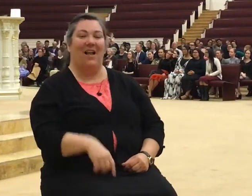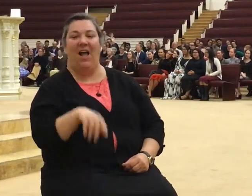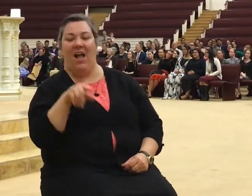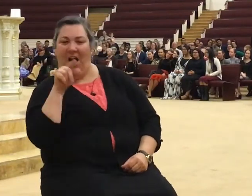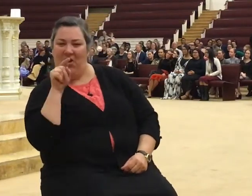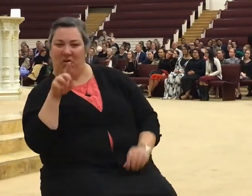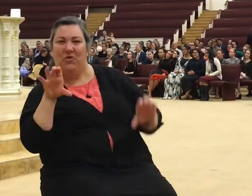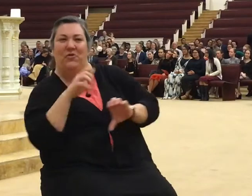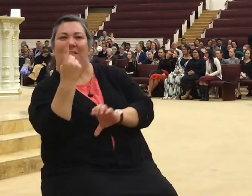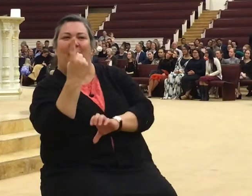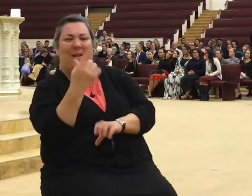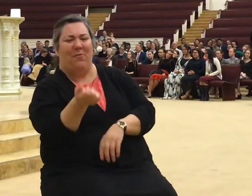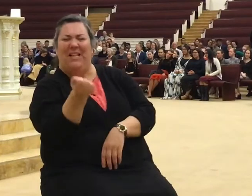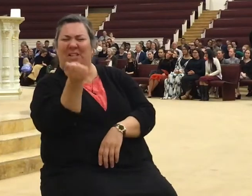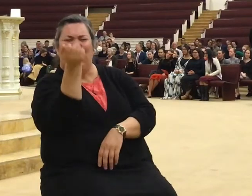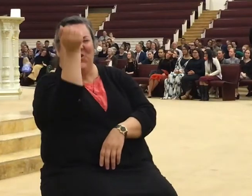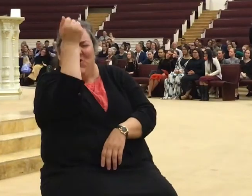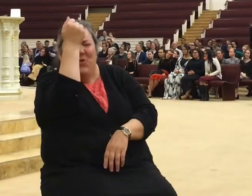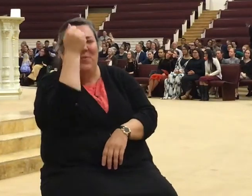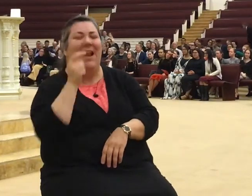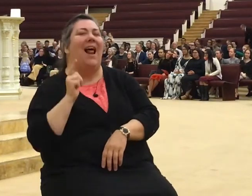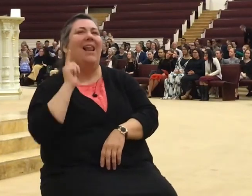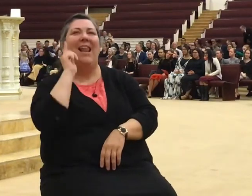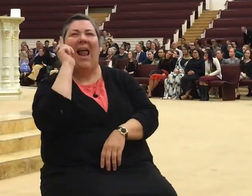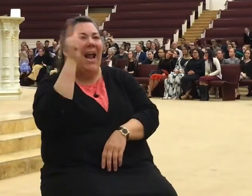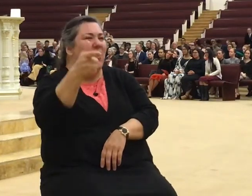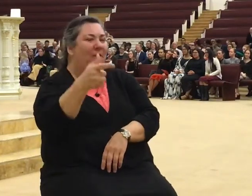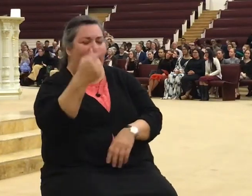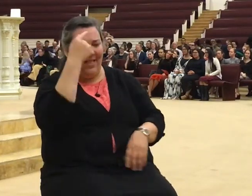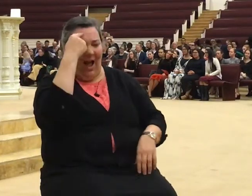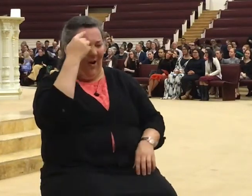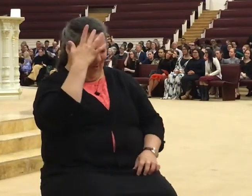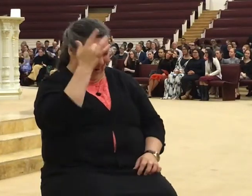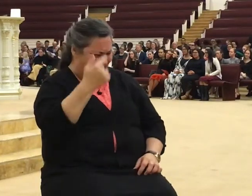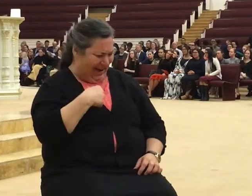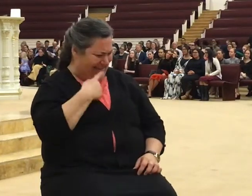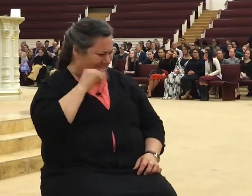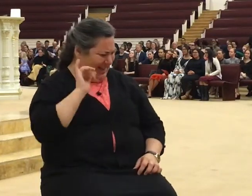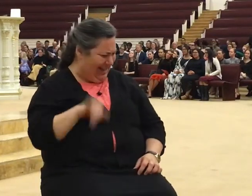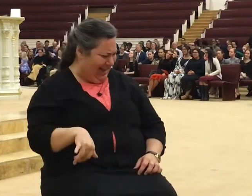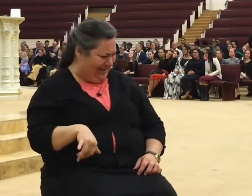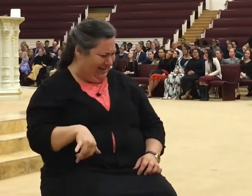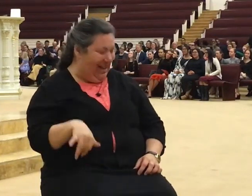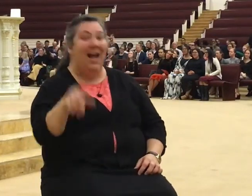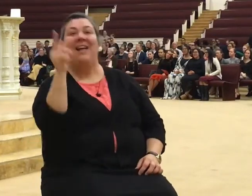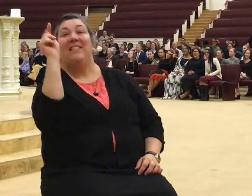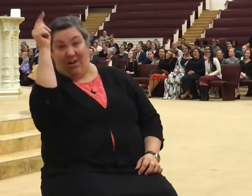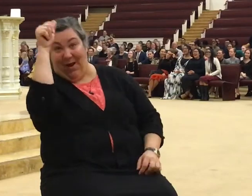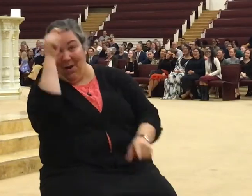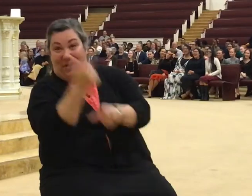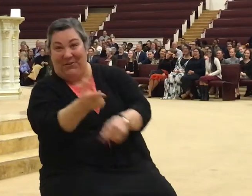Did you ever do something really stupid and later you were like, why did I say that? Testify, brother.